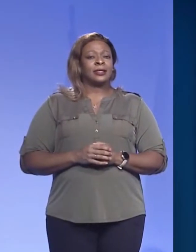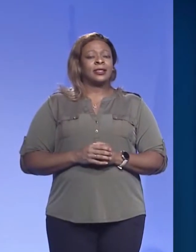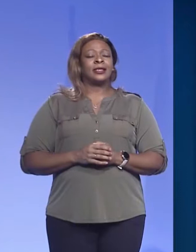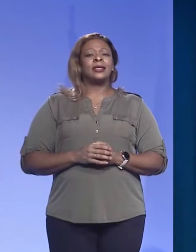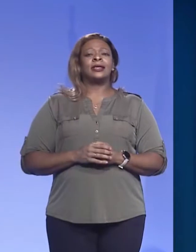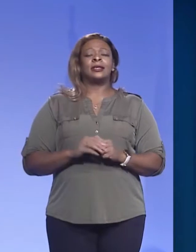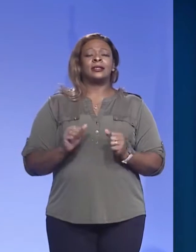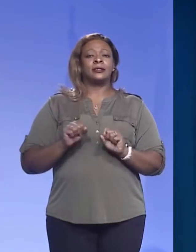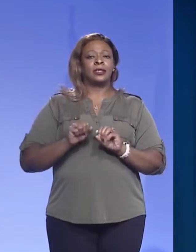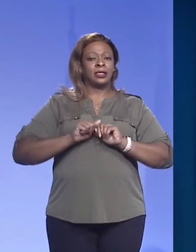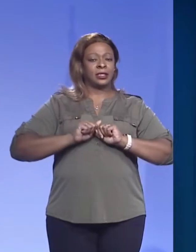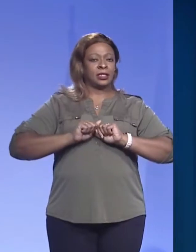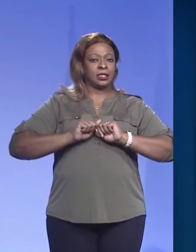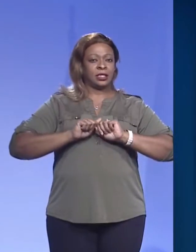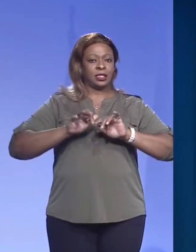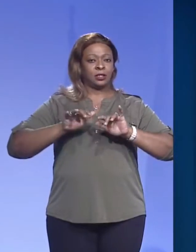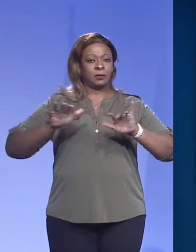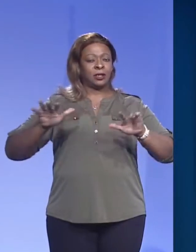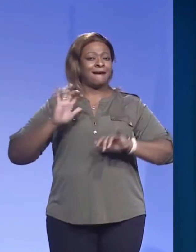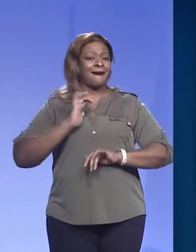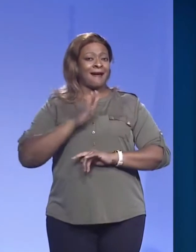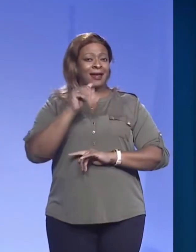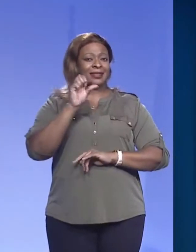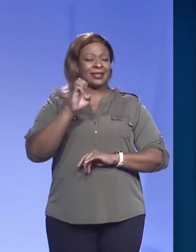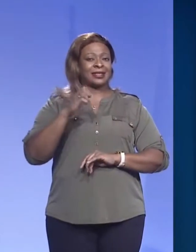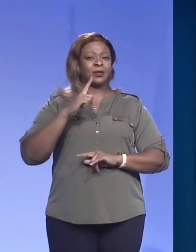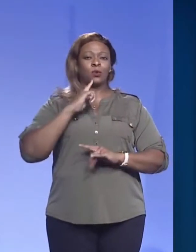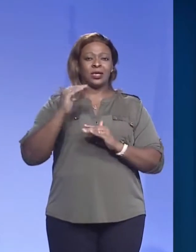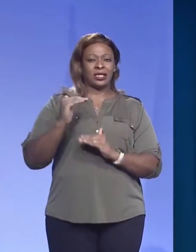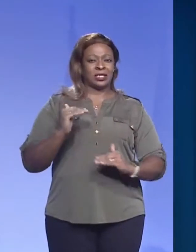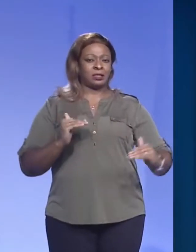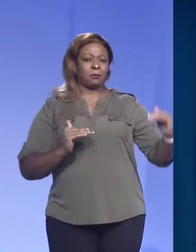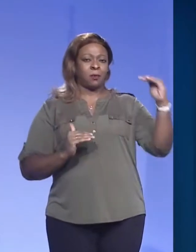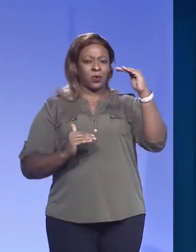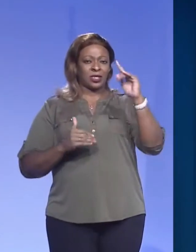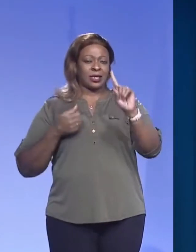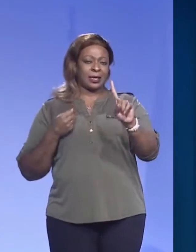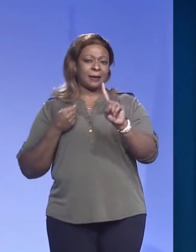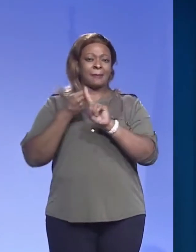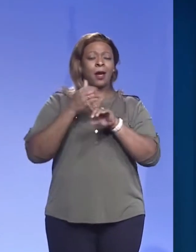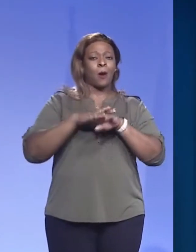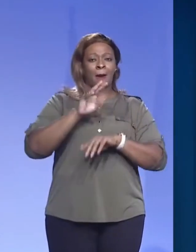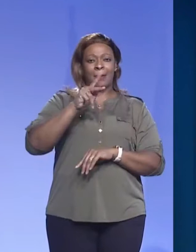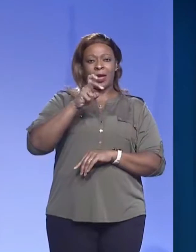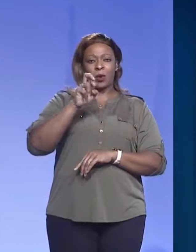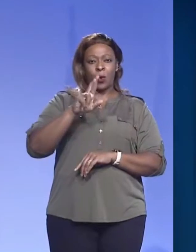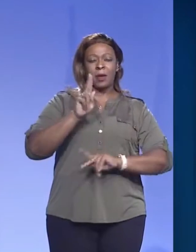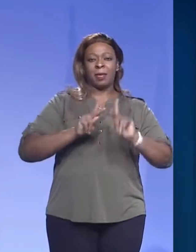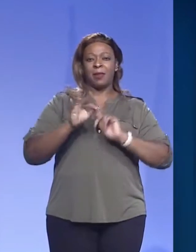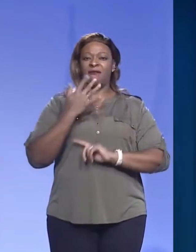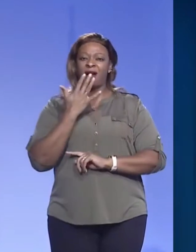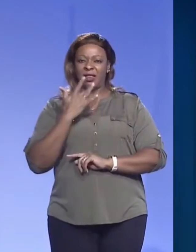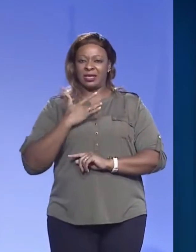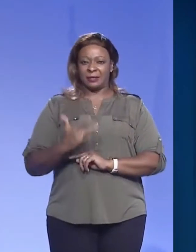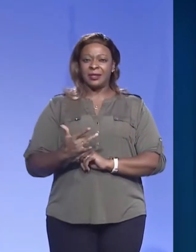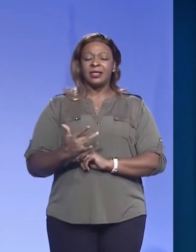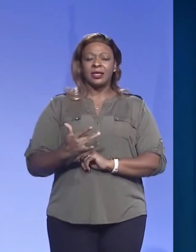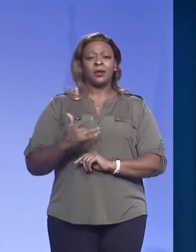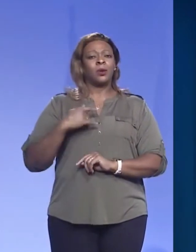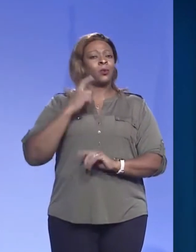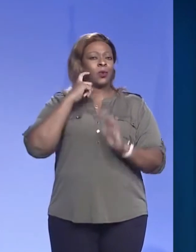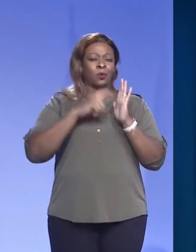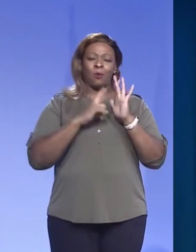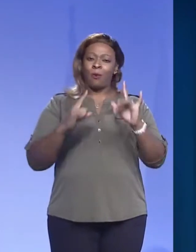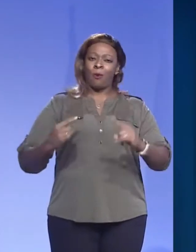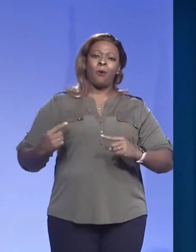distribution of our cases has had a disproportionate impact on our minority populations. So we've seen that throughout the